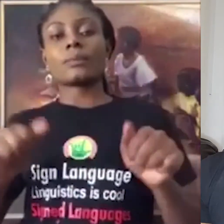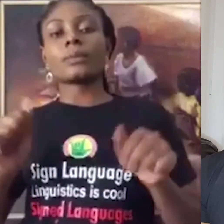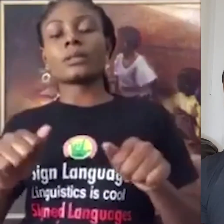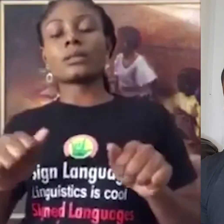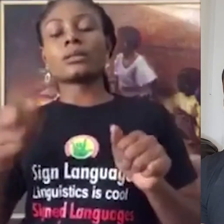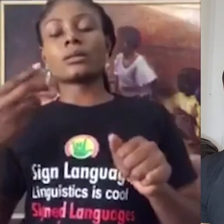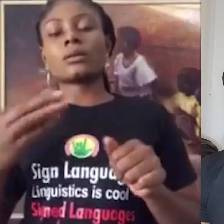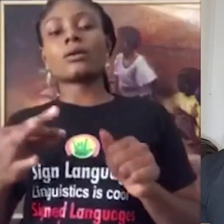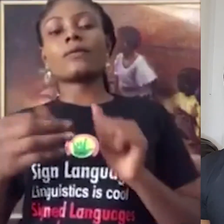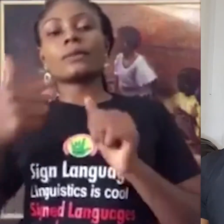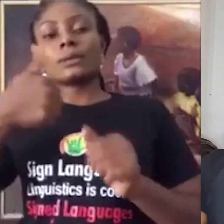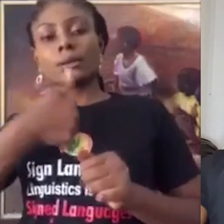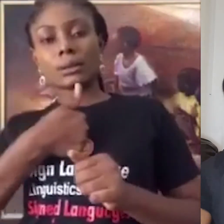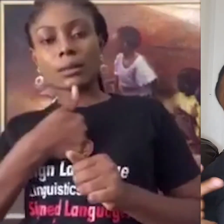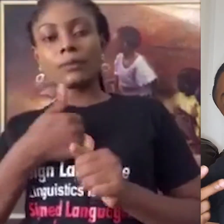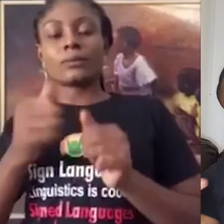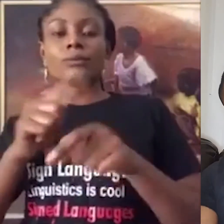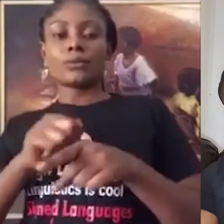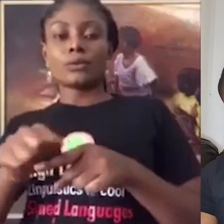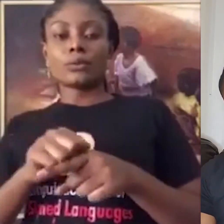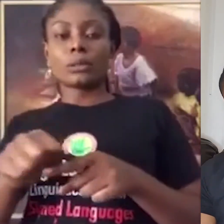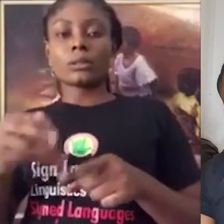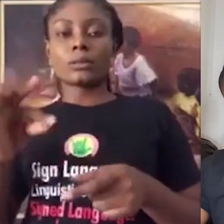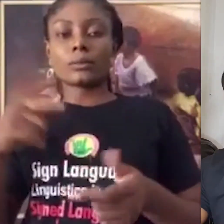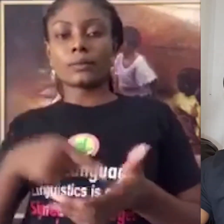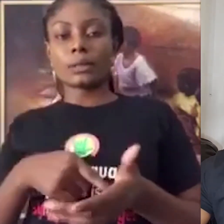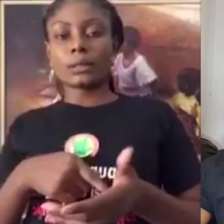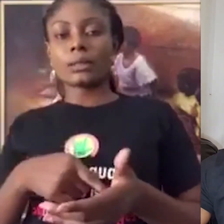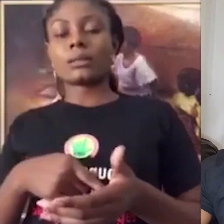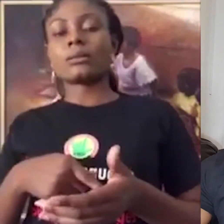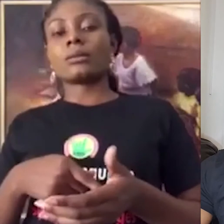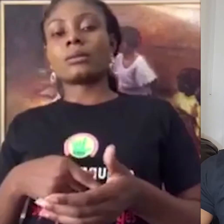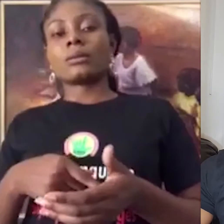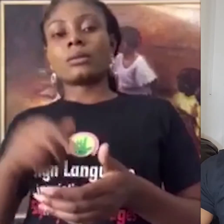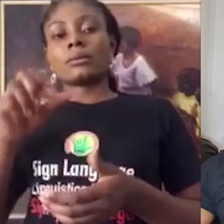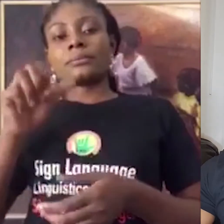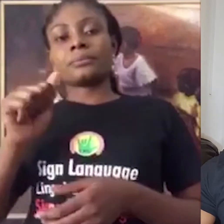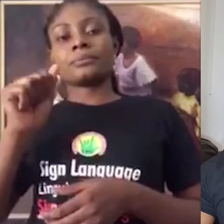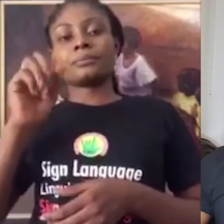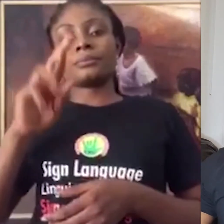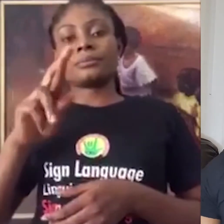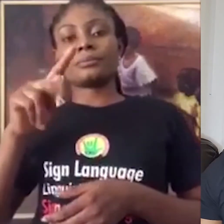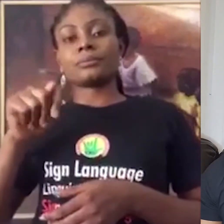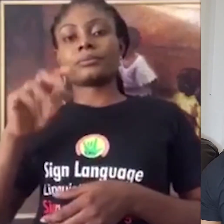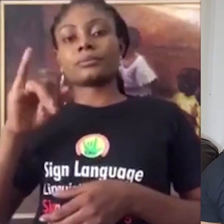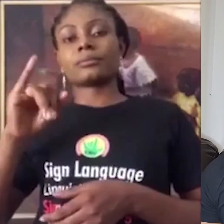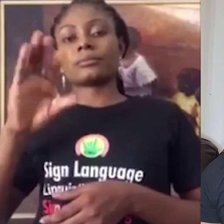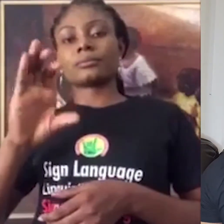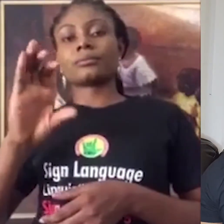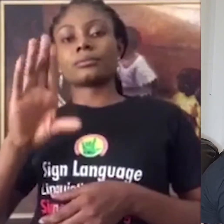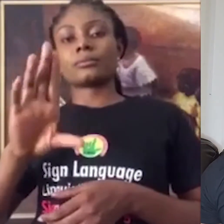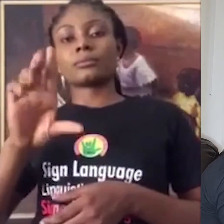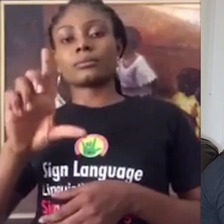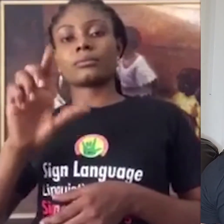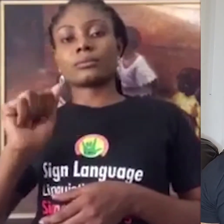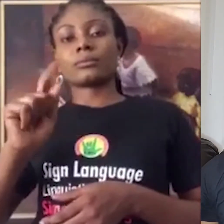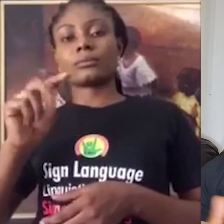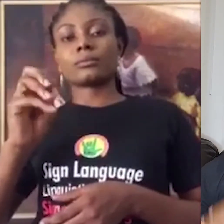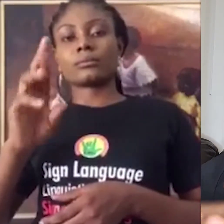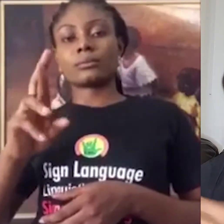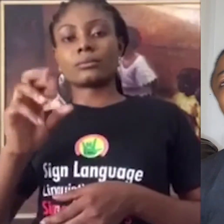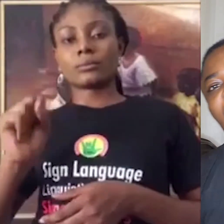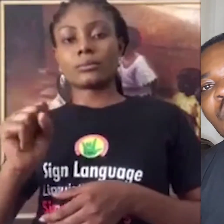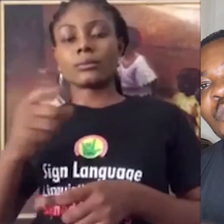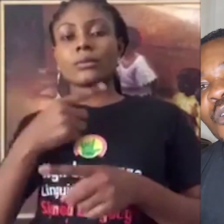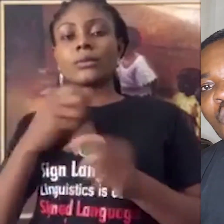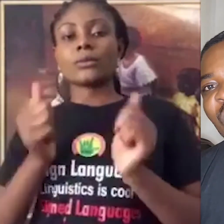has the capacity of self-training of these articulators or these articulators,